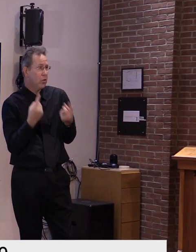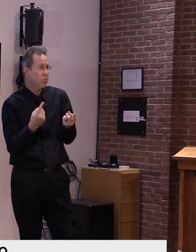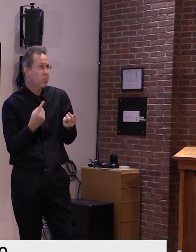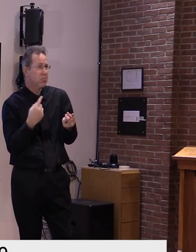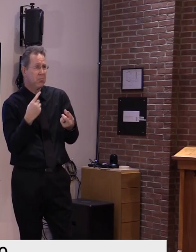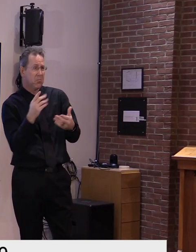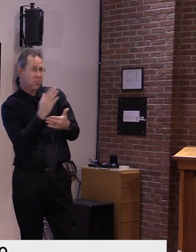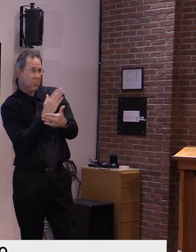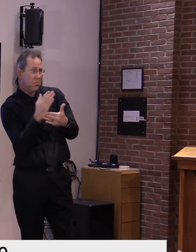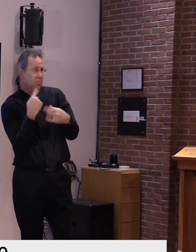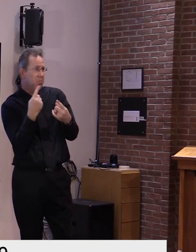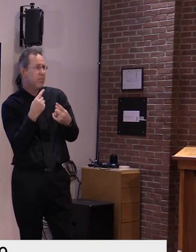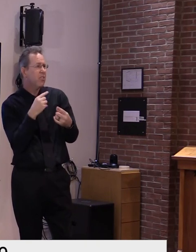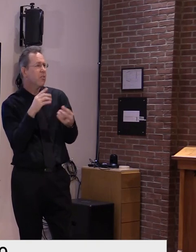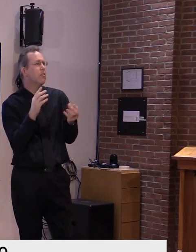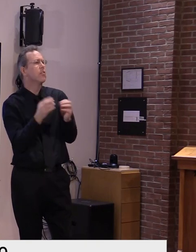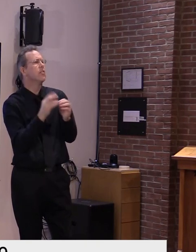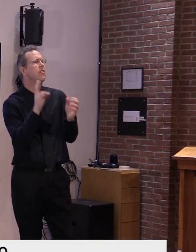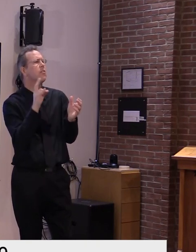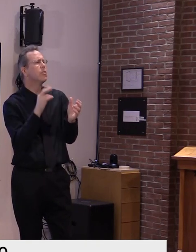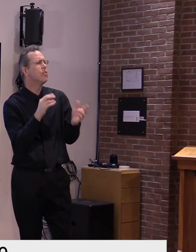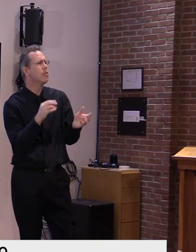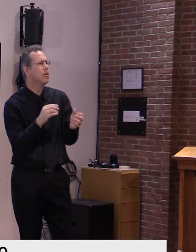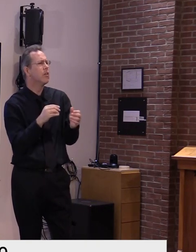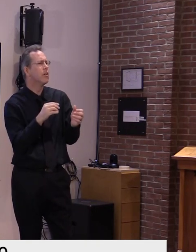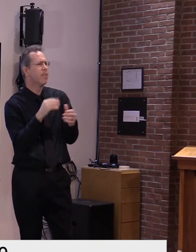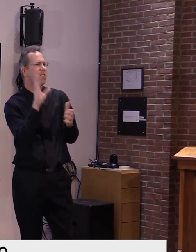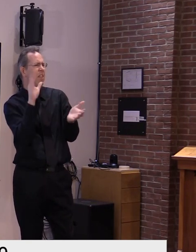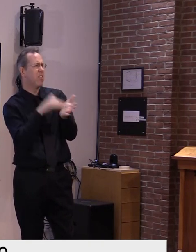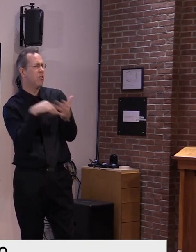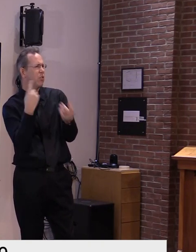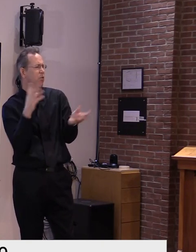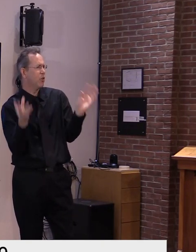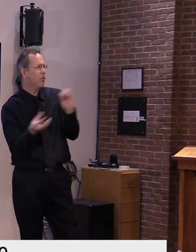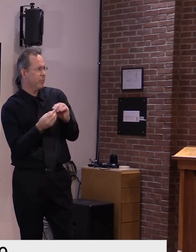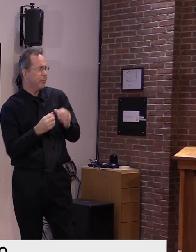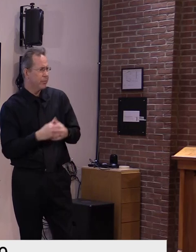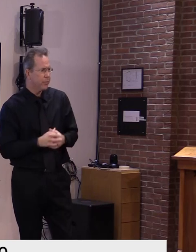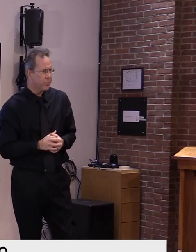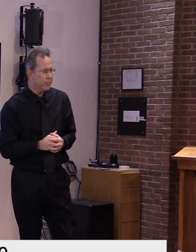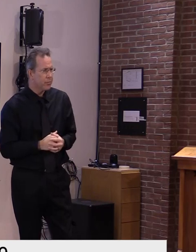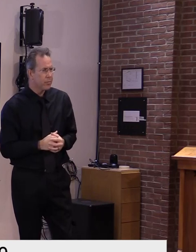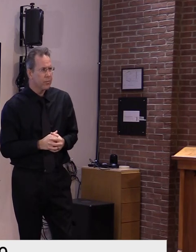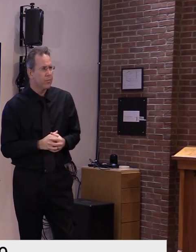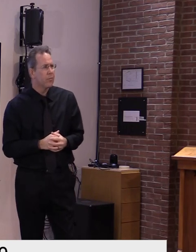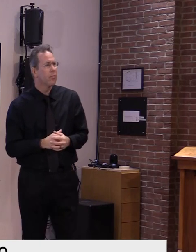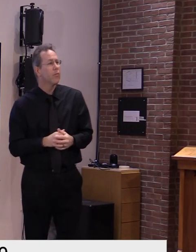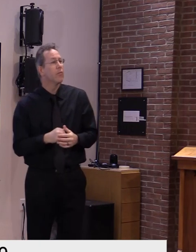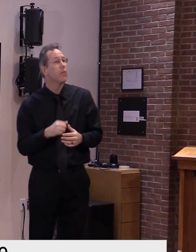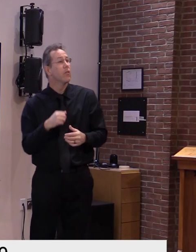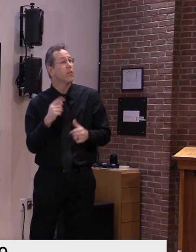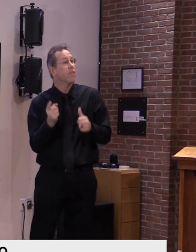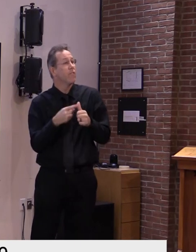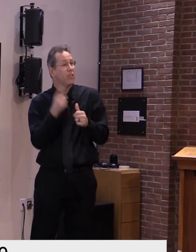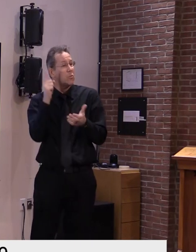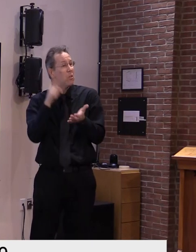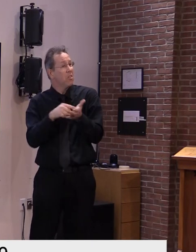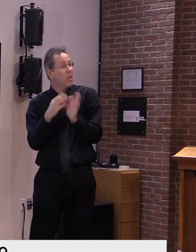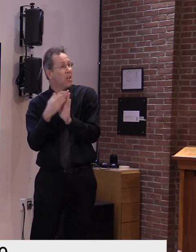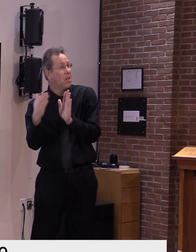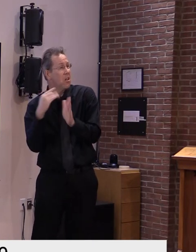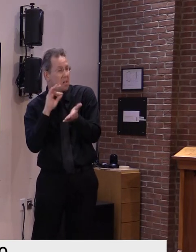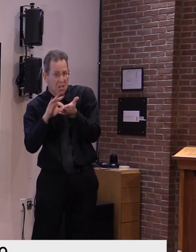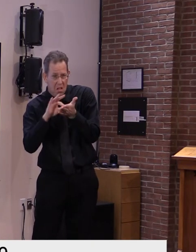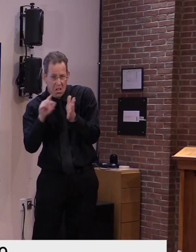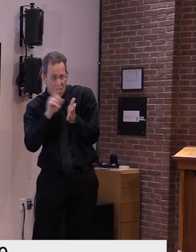Vermont. As you can see, it took us about 88 days to reach our first 1,000 cases, and about 139 days to